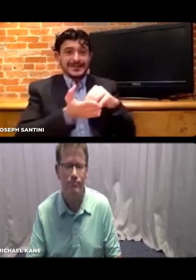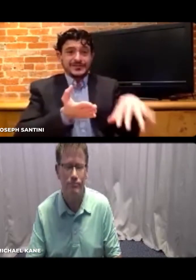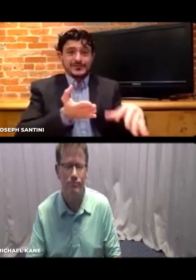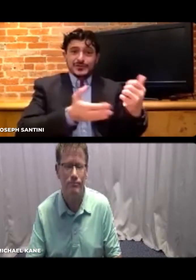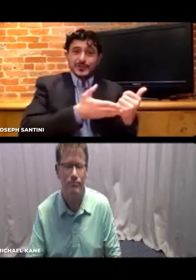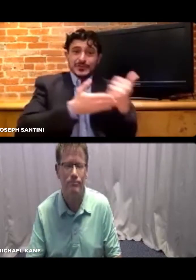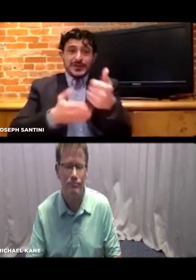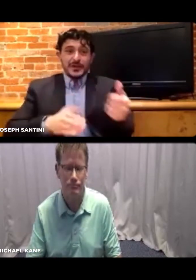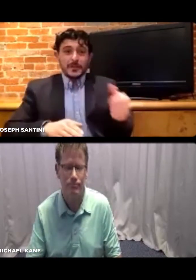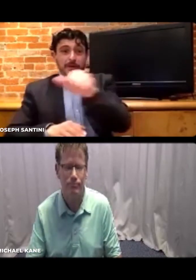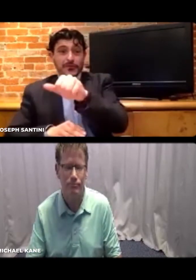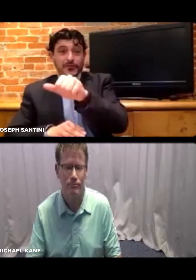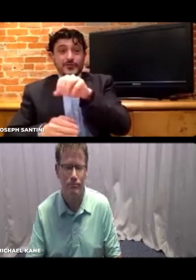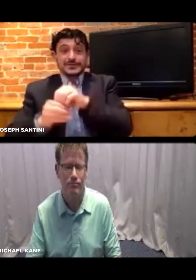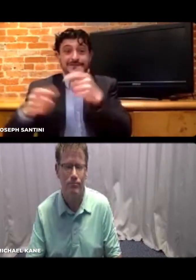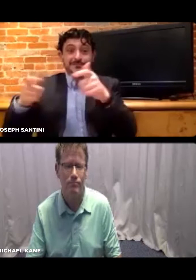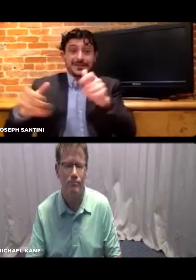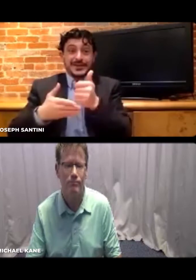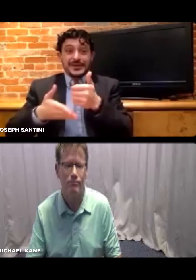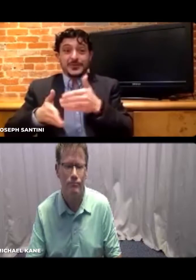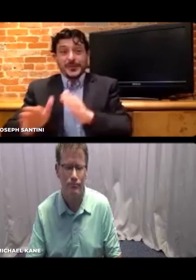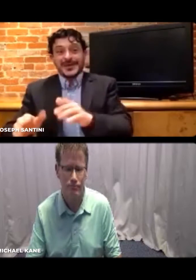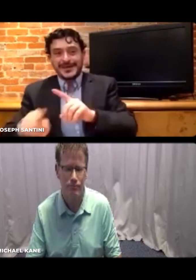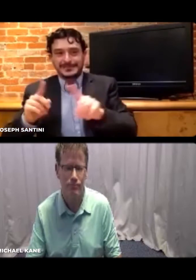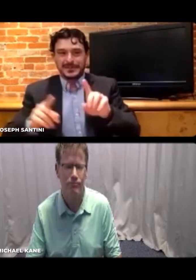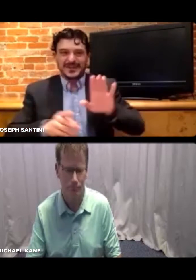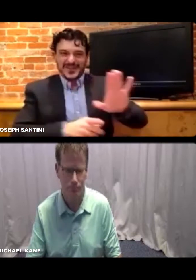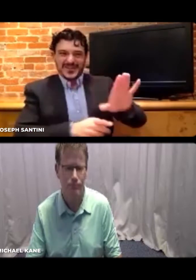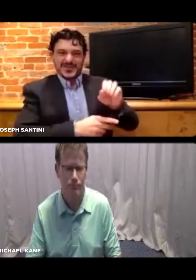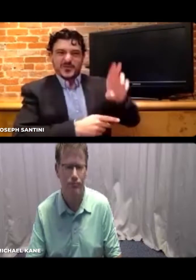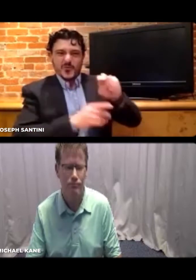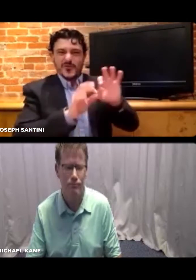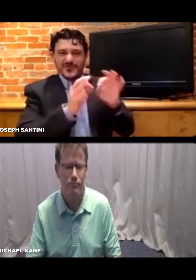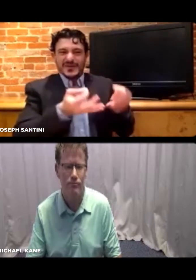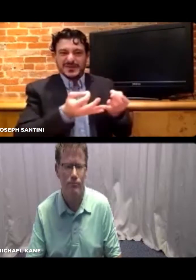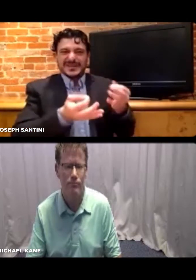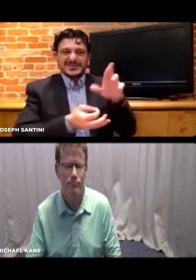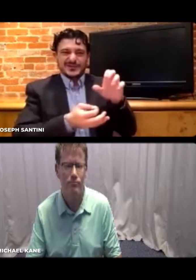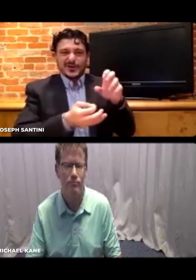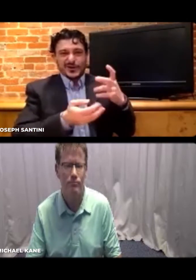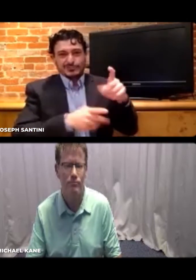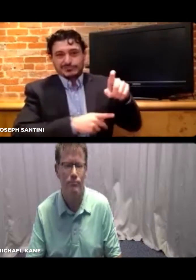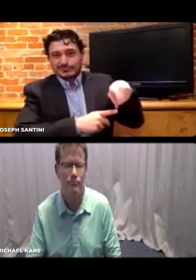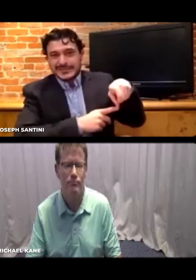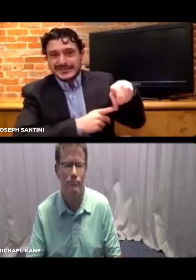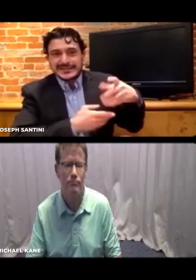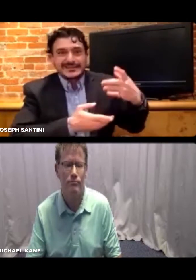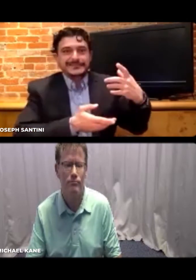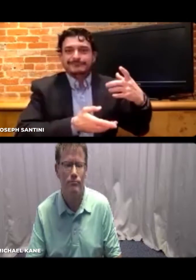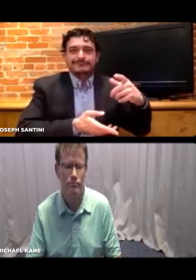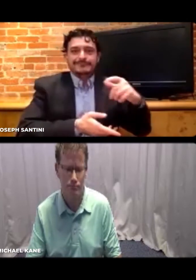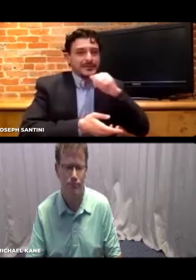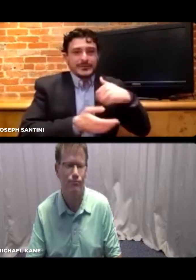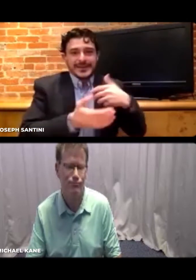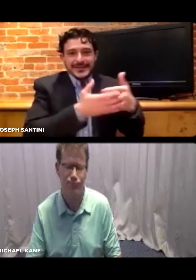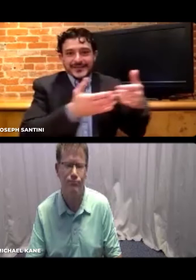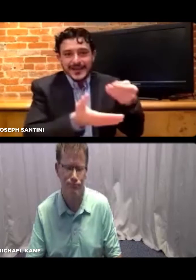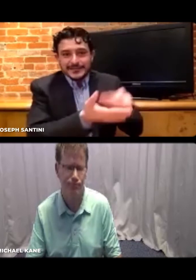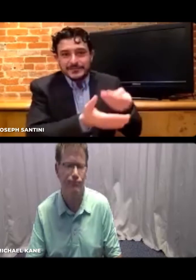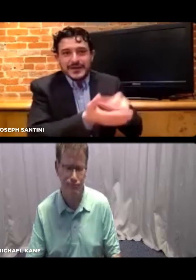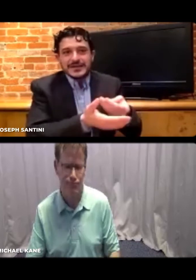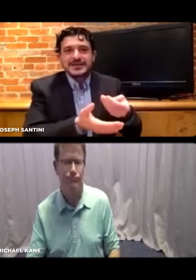others in big ways, but their own families are also needy and don't have the type of money to be able to